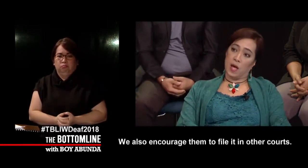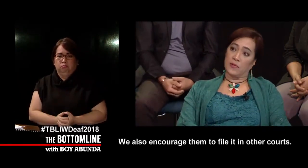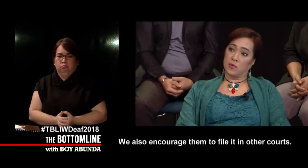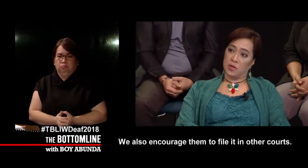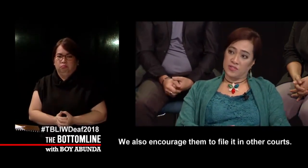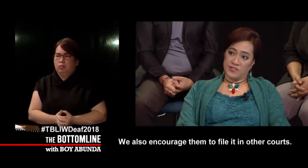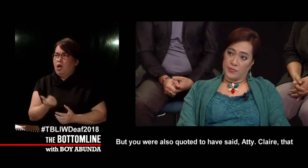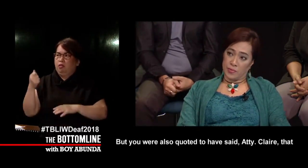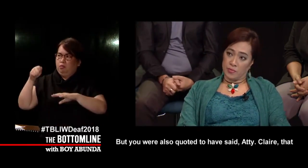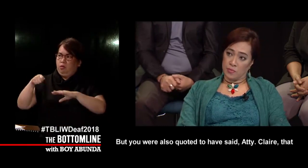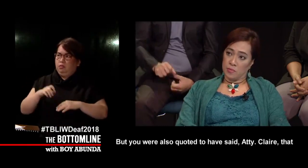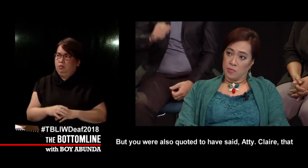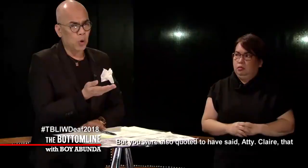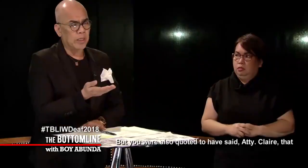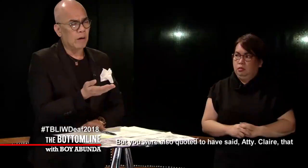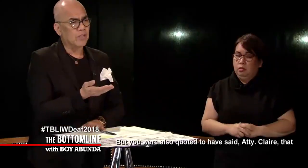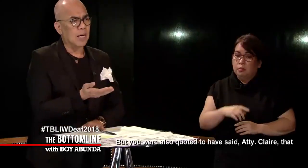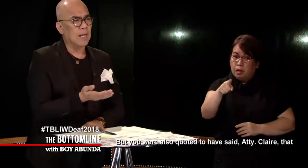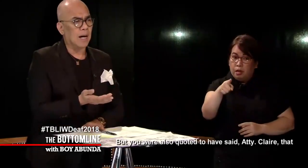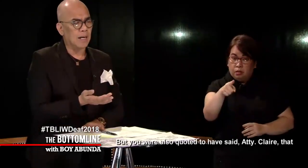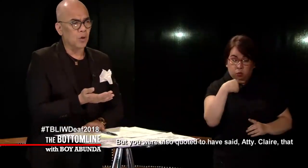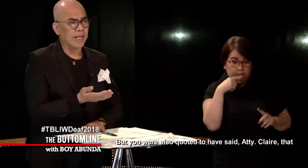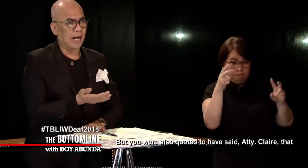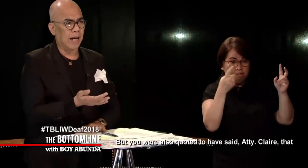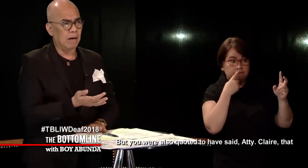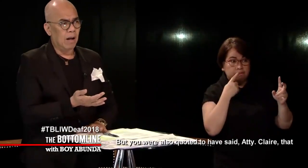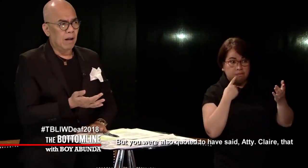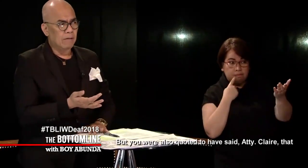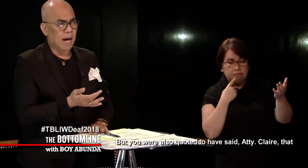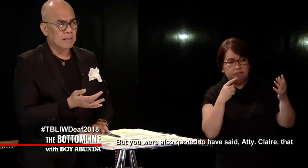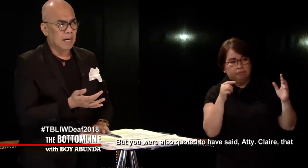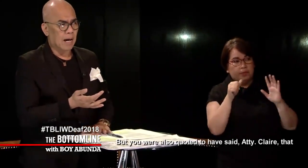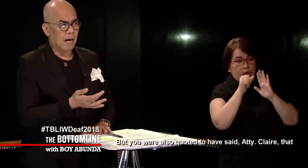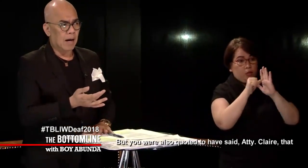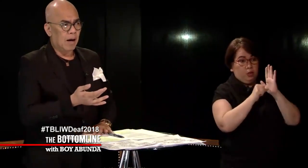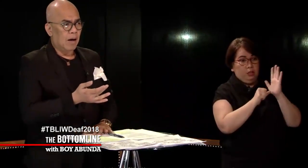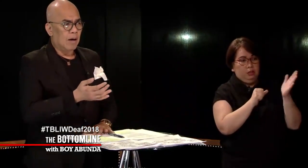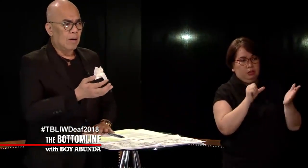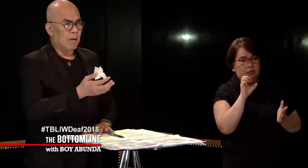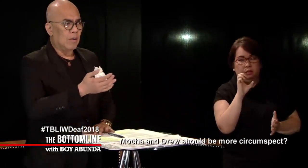in other courts. But you were also quoted to have said, Attorney Claire, that